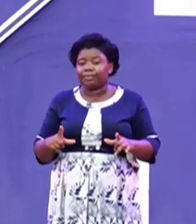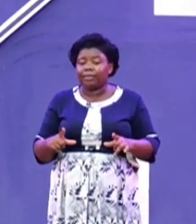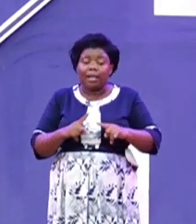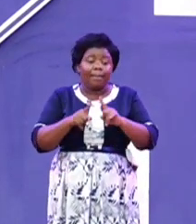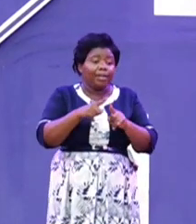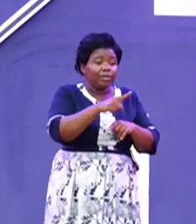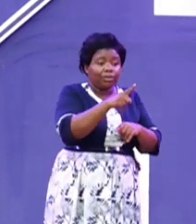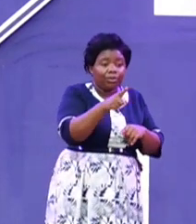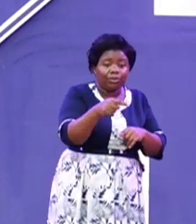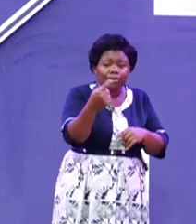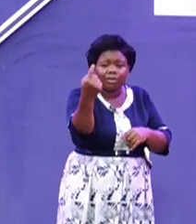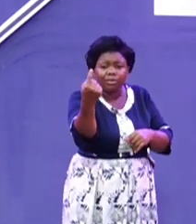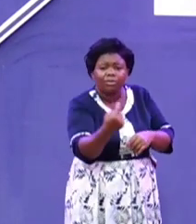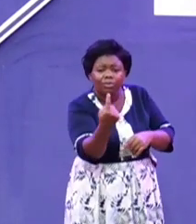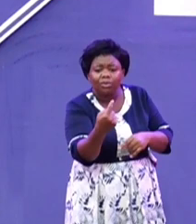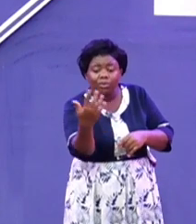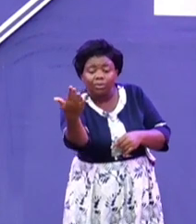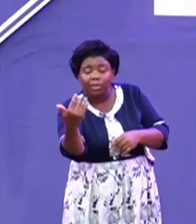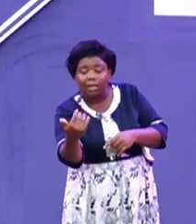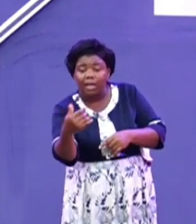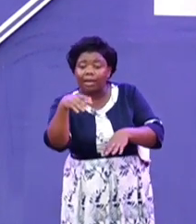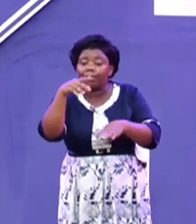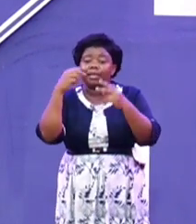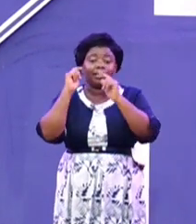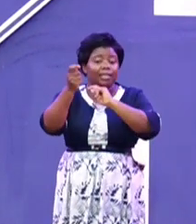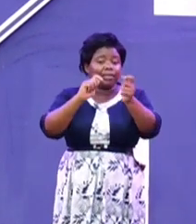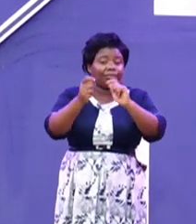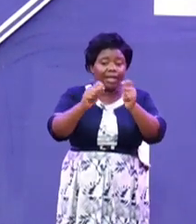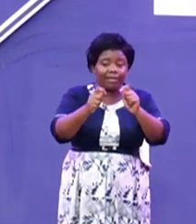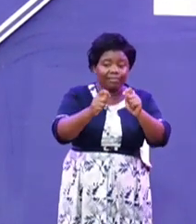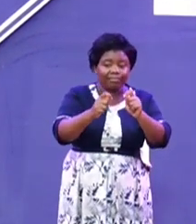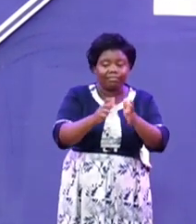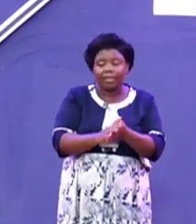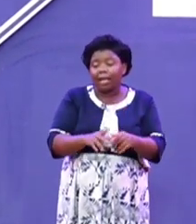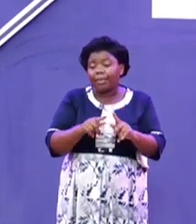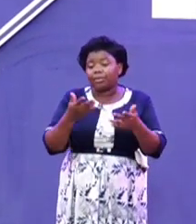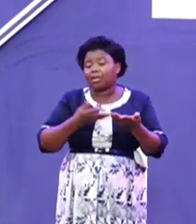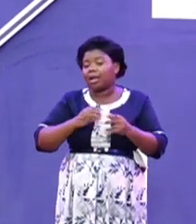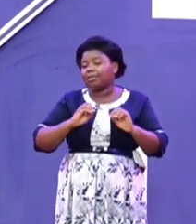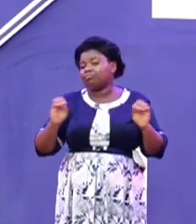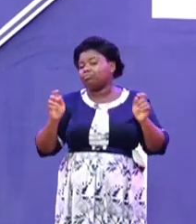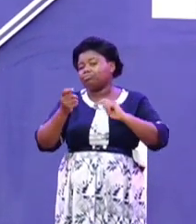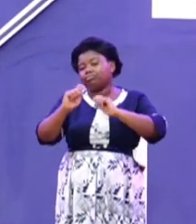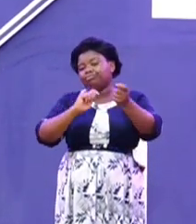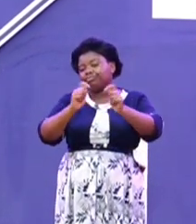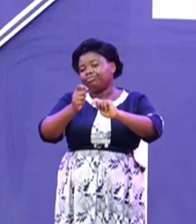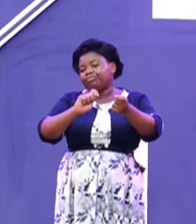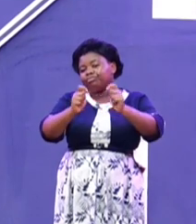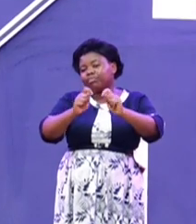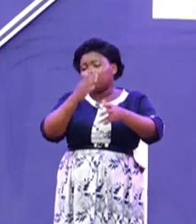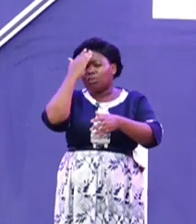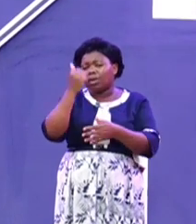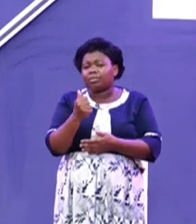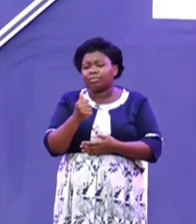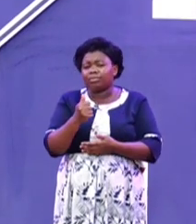gwe bakuyita n'okuwa obujulizi. But as for you, they call you even to testify. N'obulwa obujulizi. You even end up not testifying.